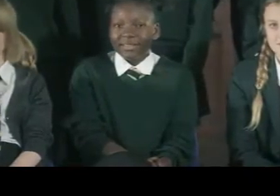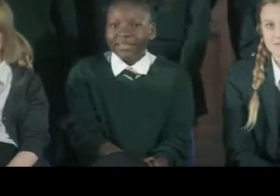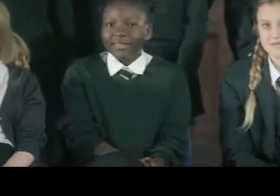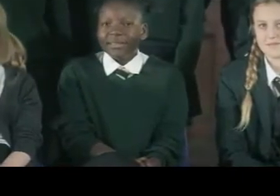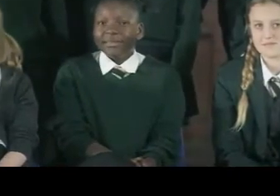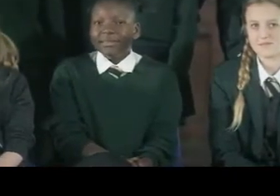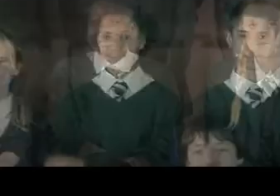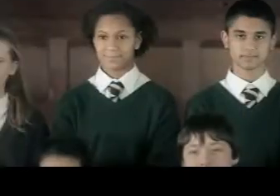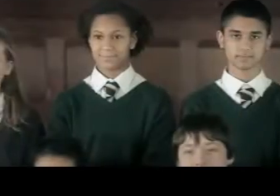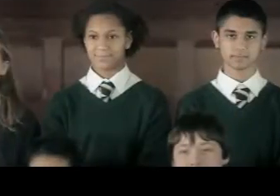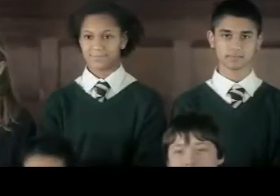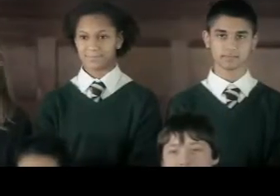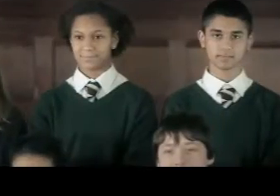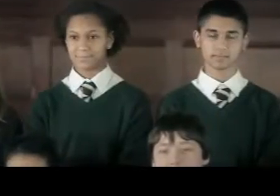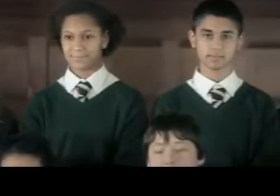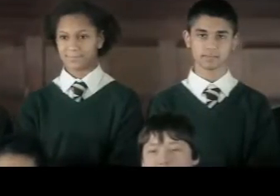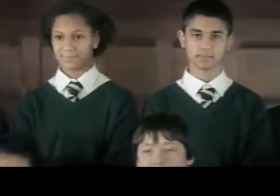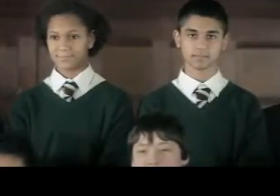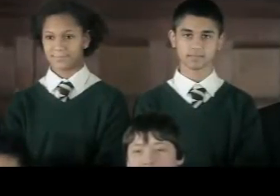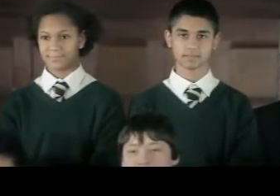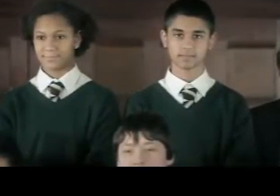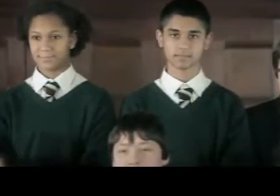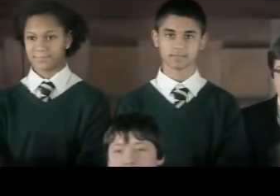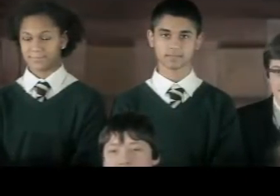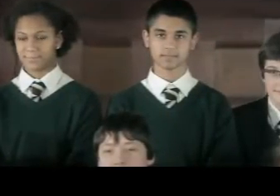Differences in ethnicity, in gender,